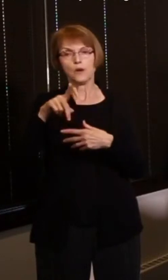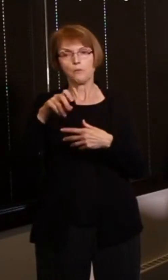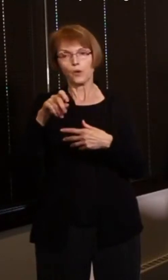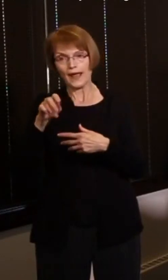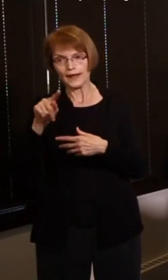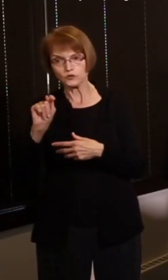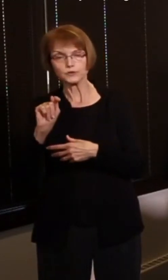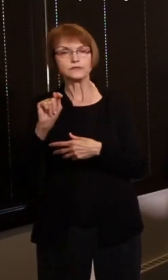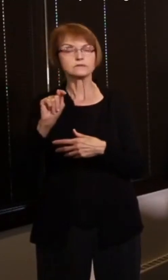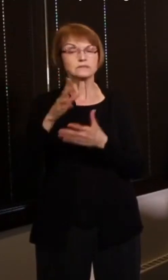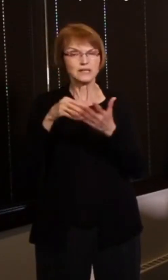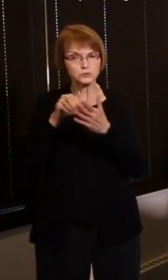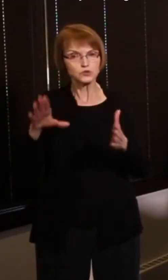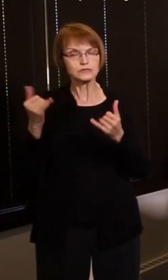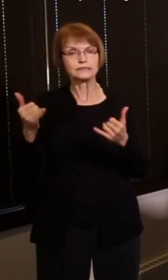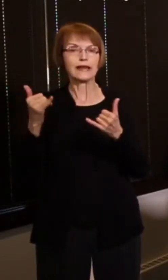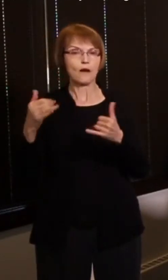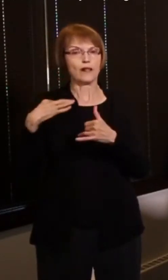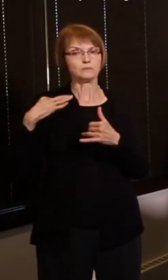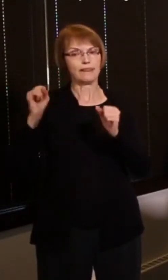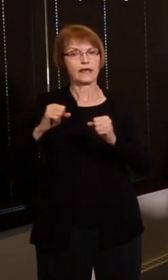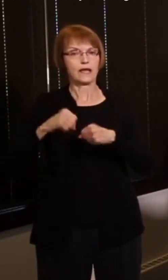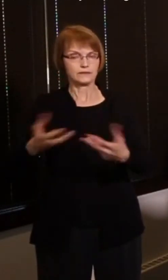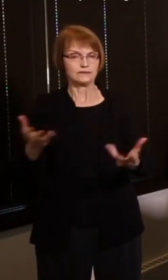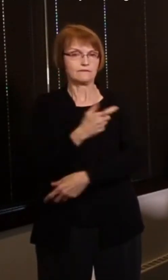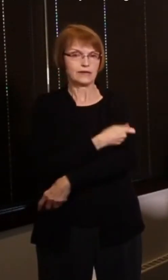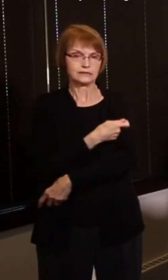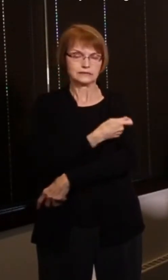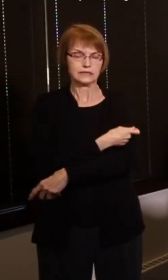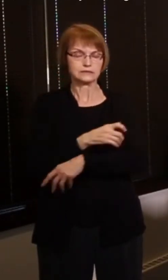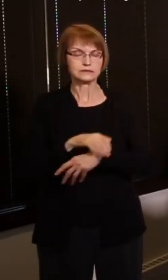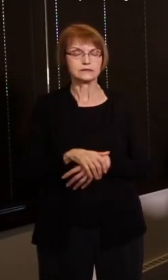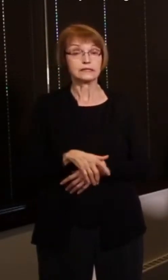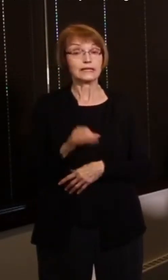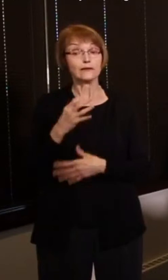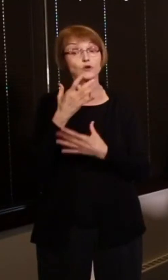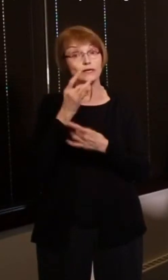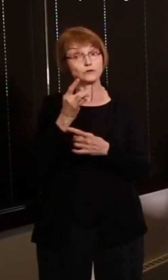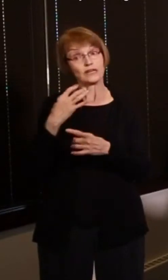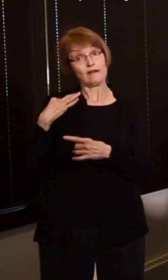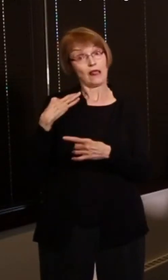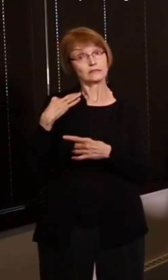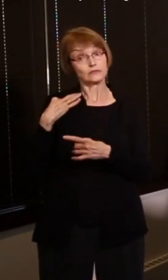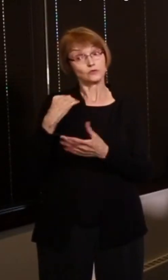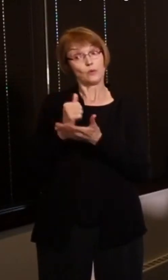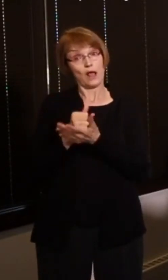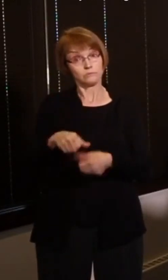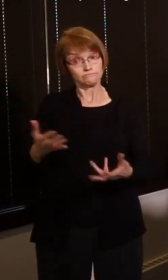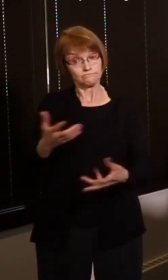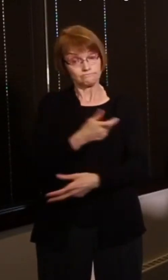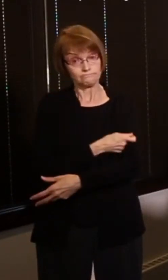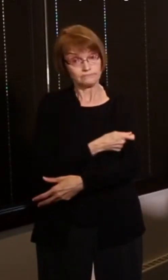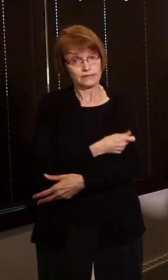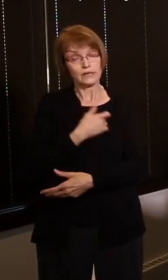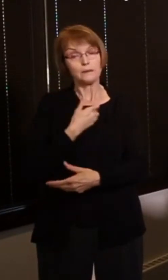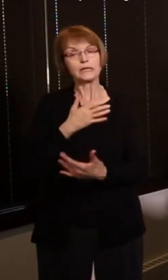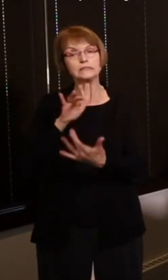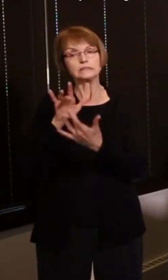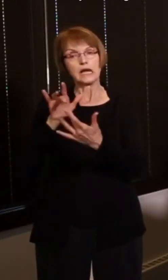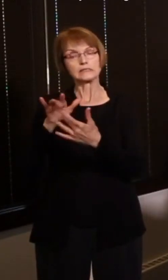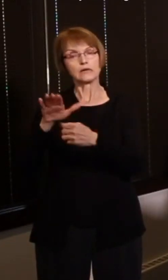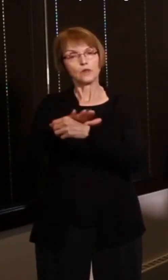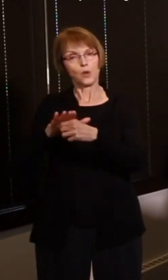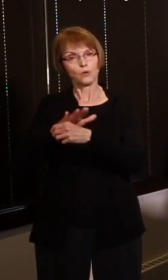are now eligible to administer vaccines. And so if you're interested in volunteering, please reach out to your local health